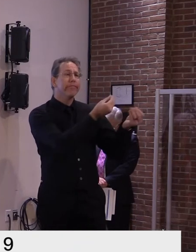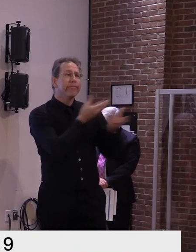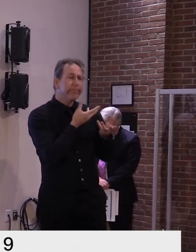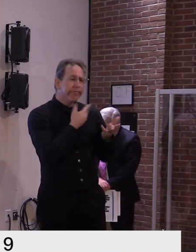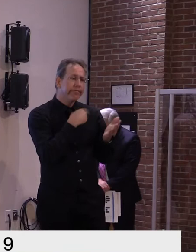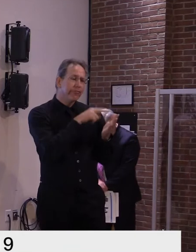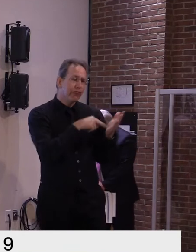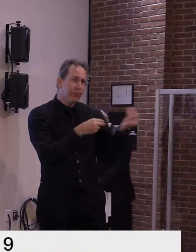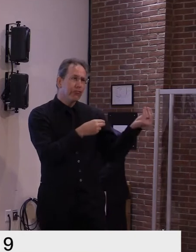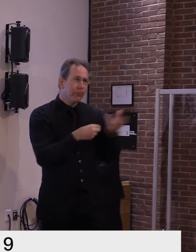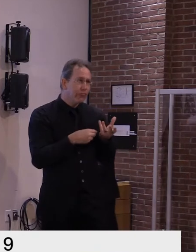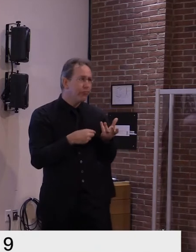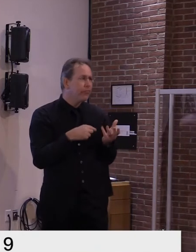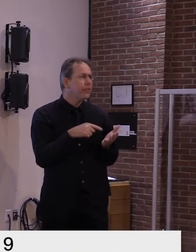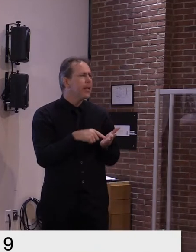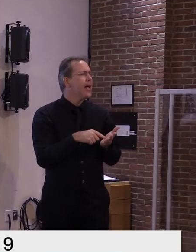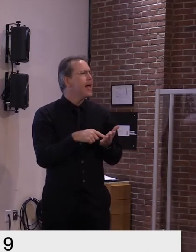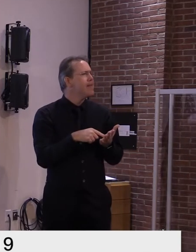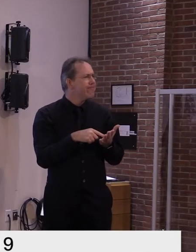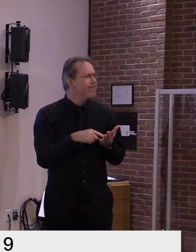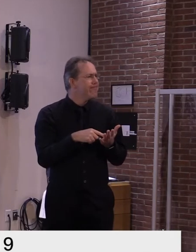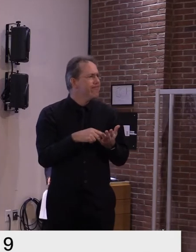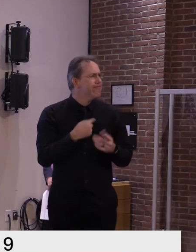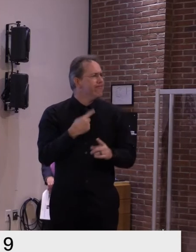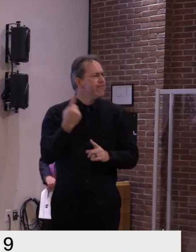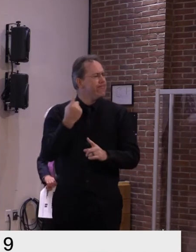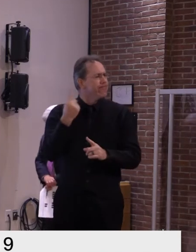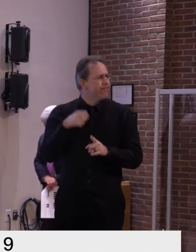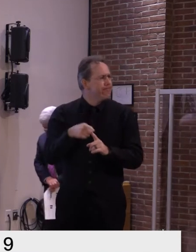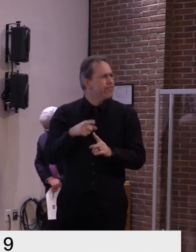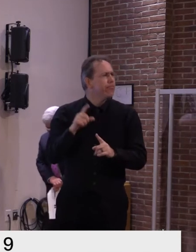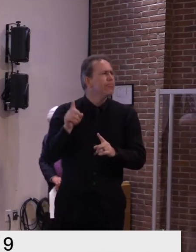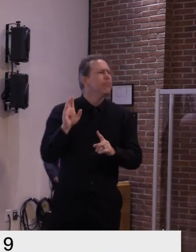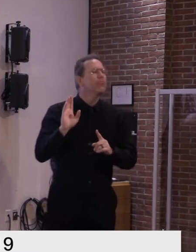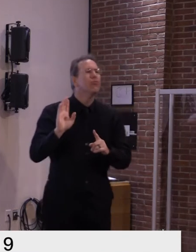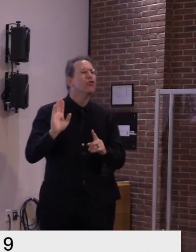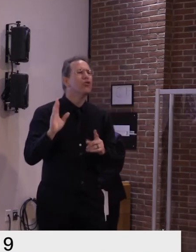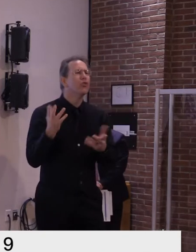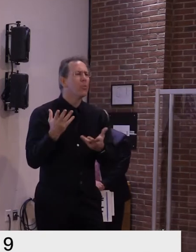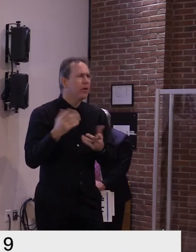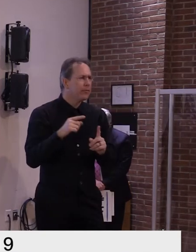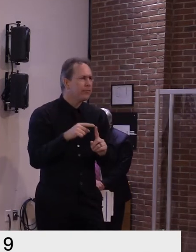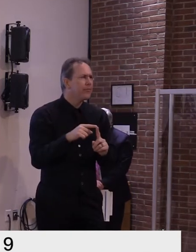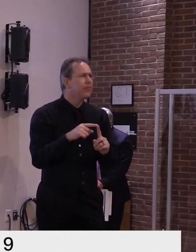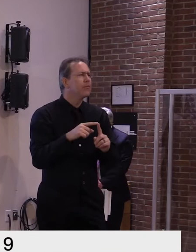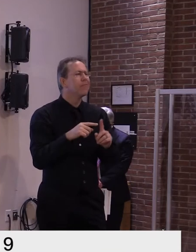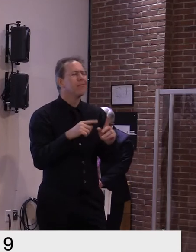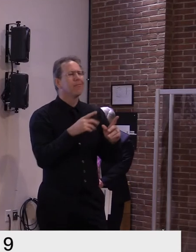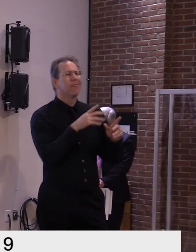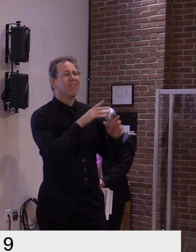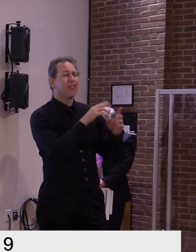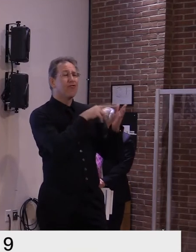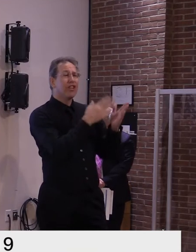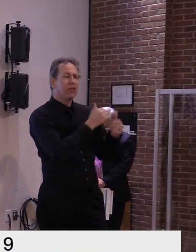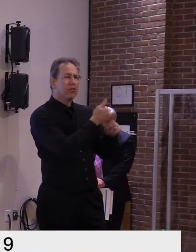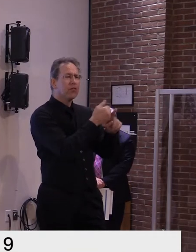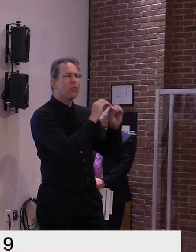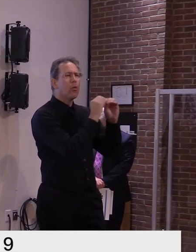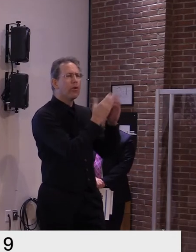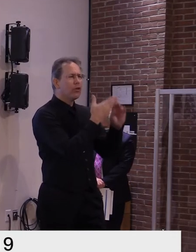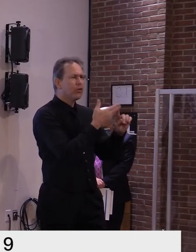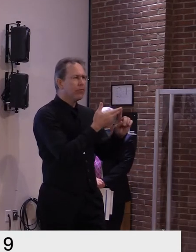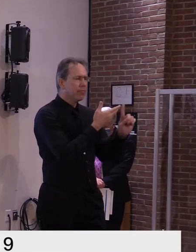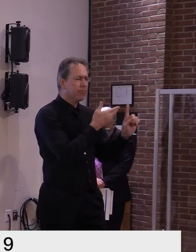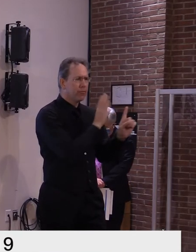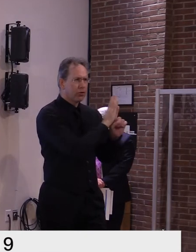that her organization, which is a group of educators, are noticing major impacts